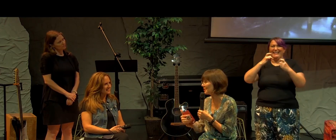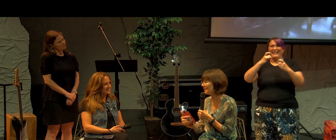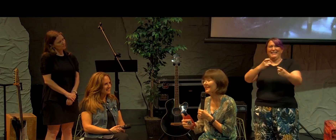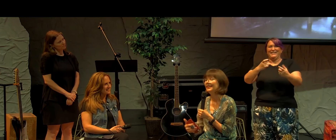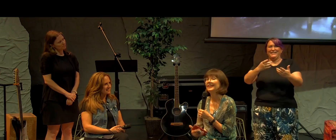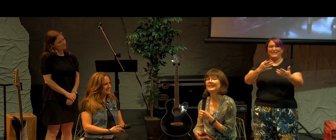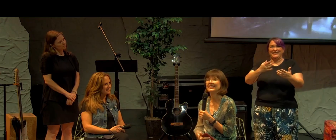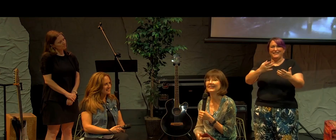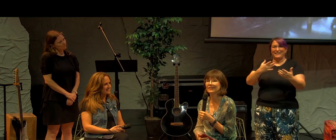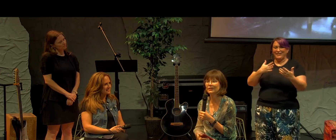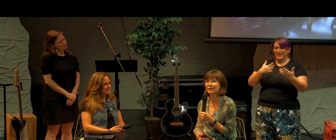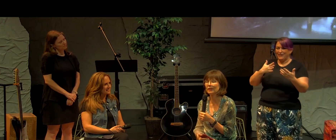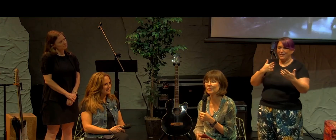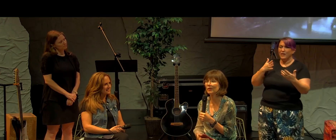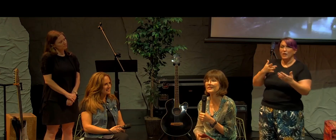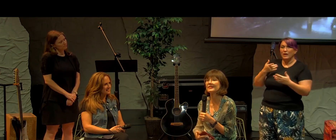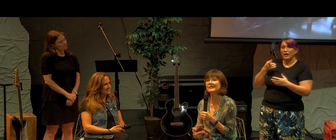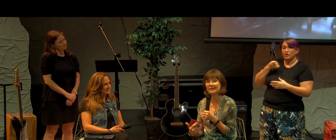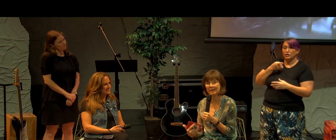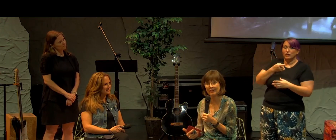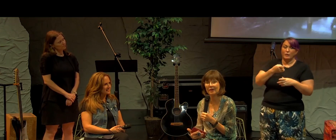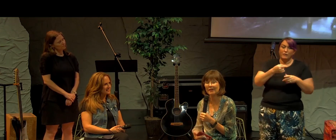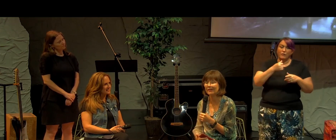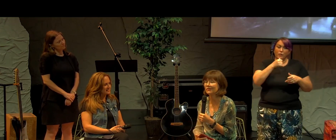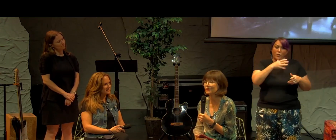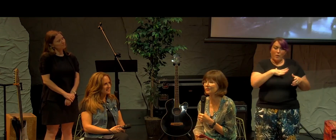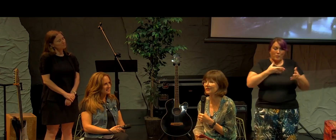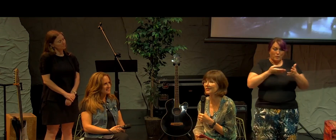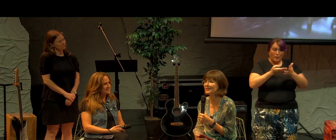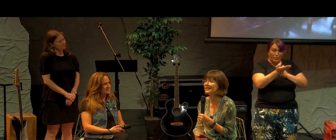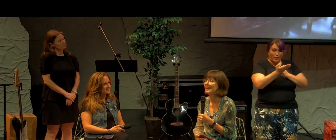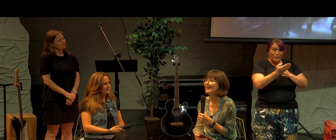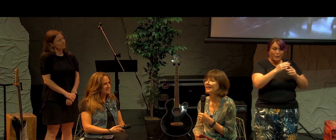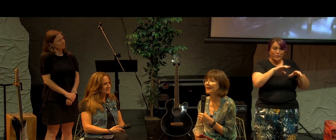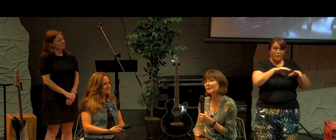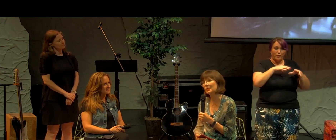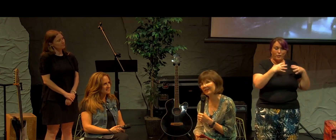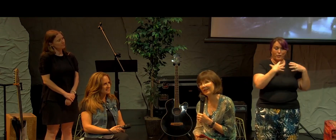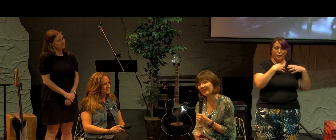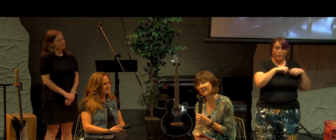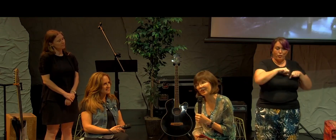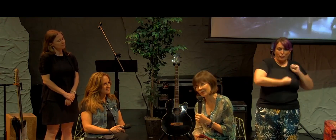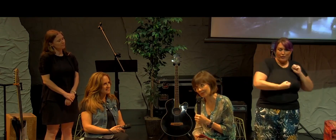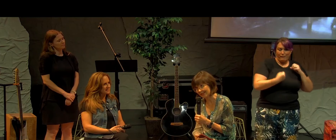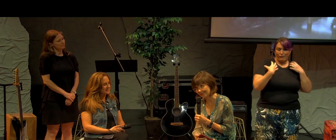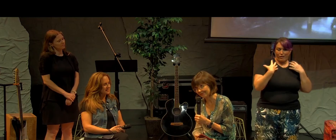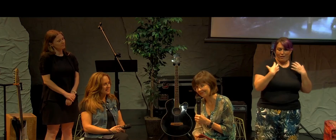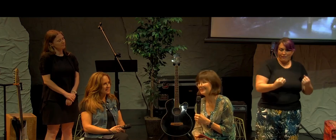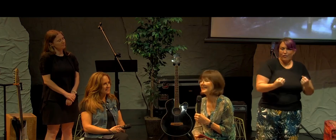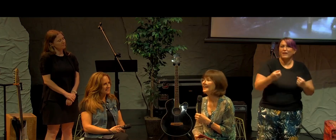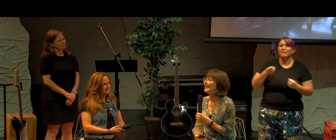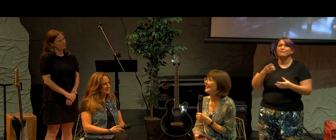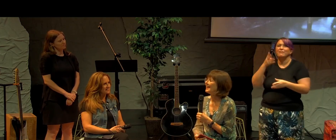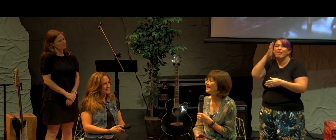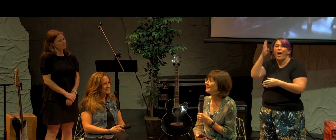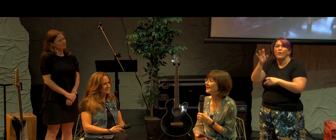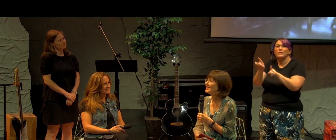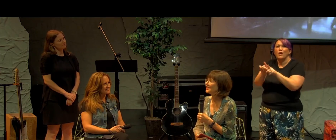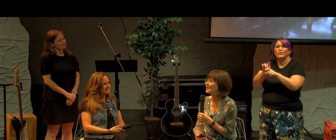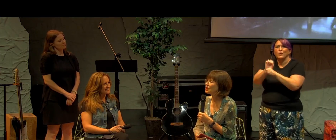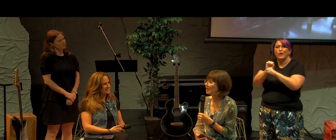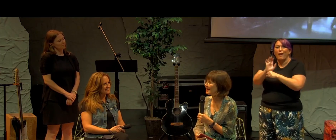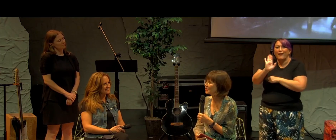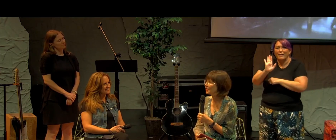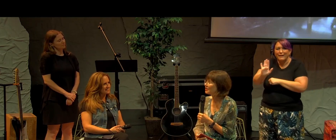her grief recovery process and coming to forgiveness, God was working on his heart as well. And when he